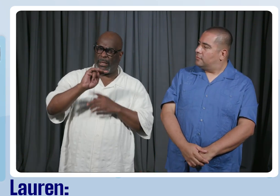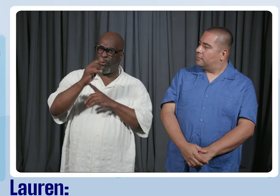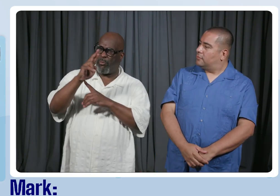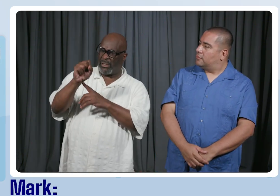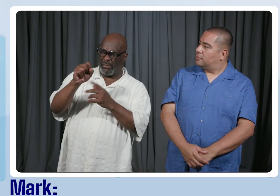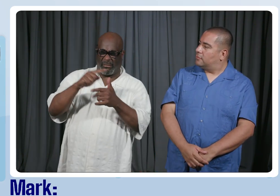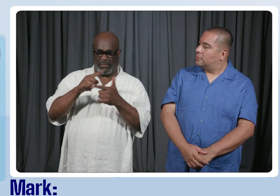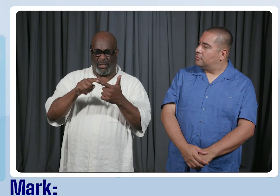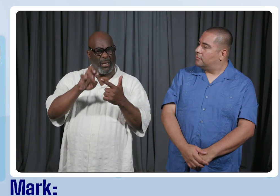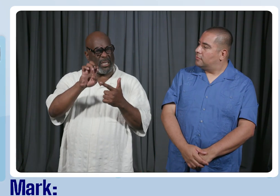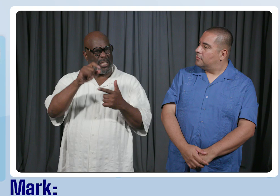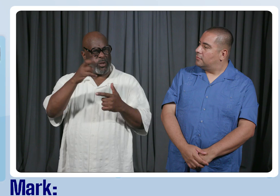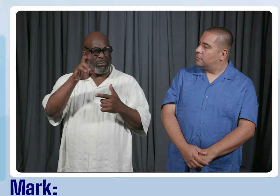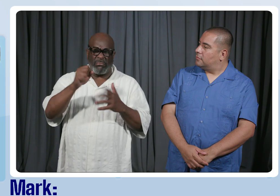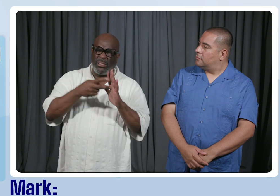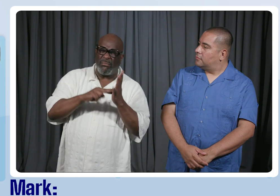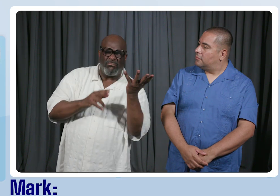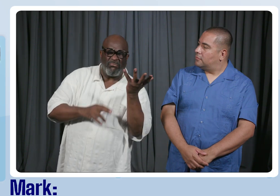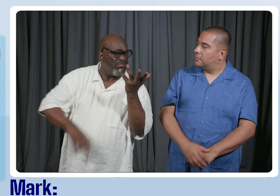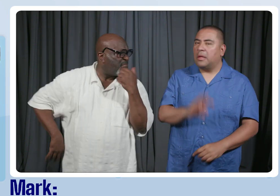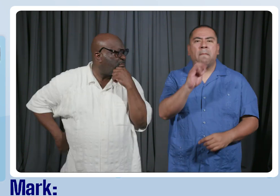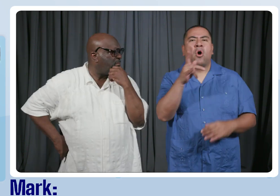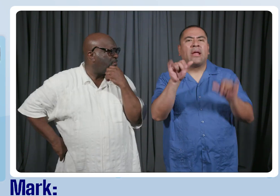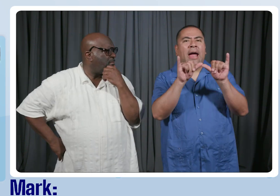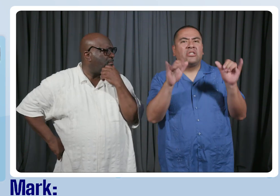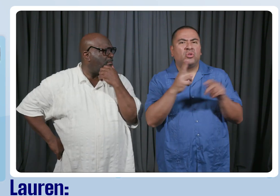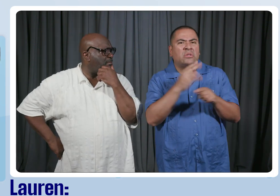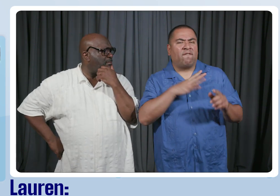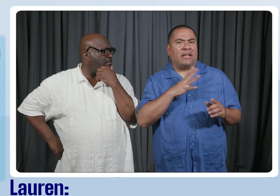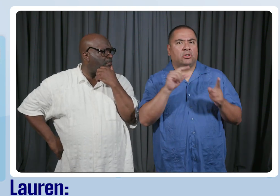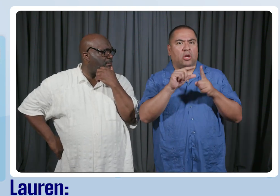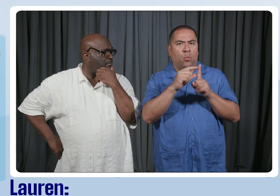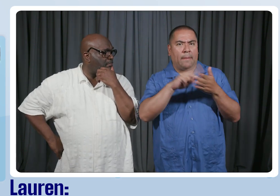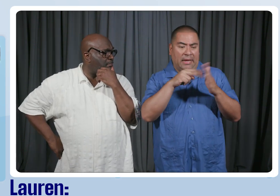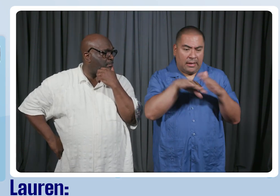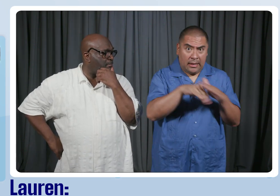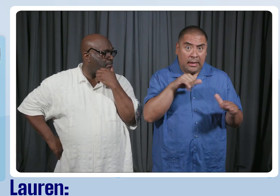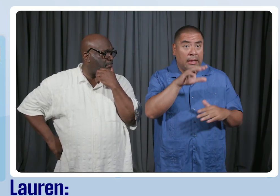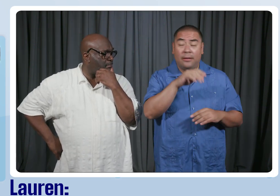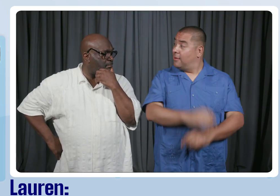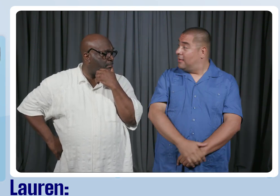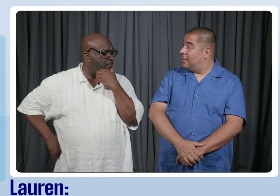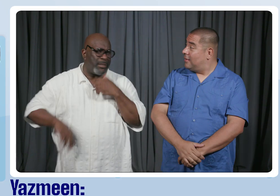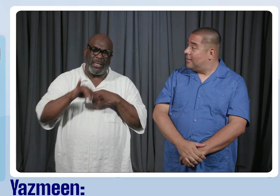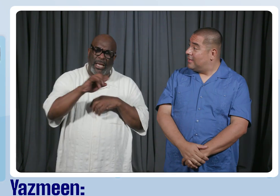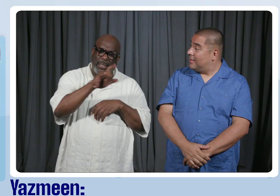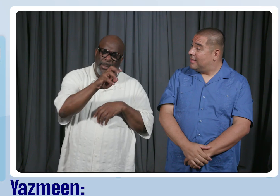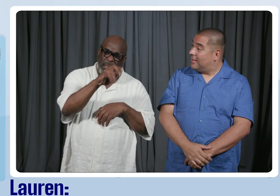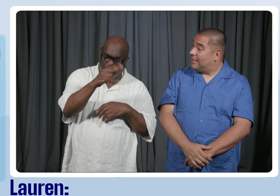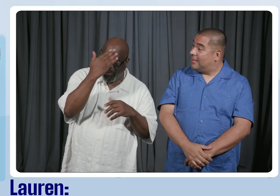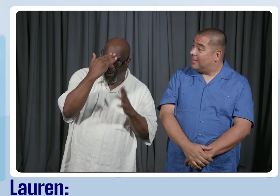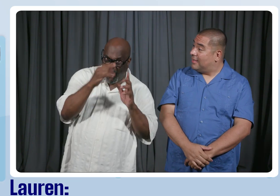mean? It's a fancy word architects use for getting into and out of a home. Aha. Yazmeen, did you know what those words meant?